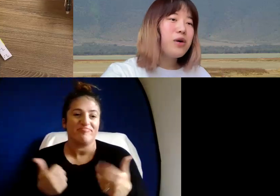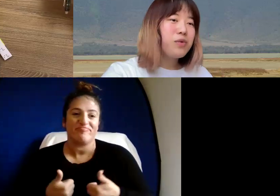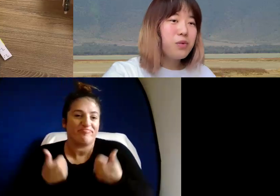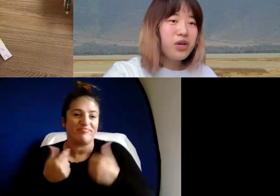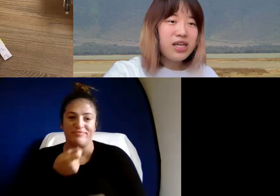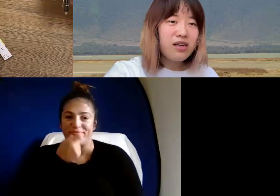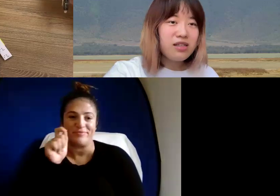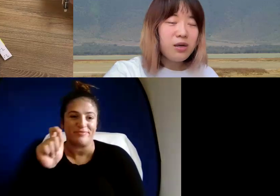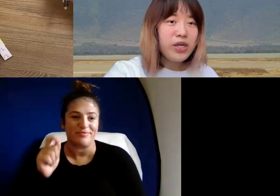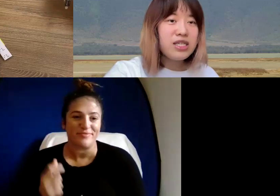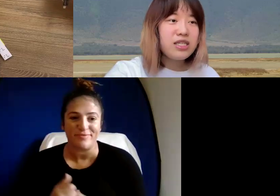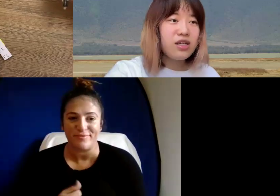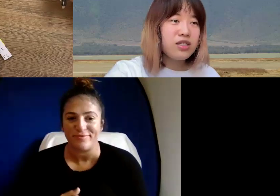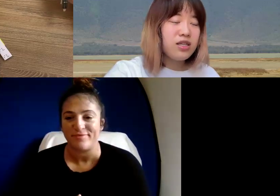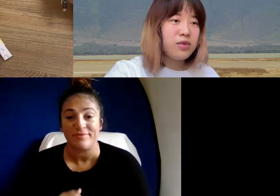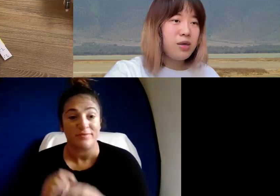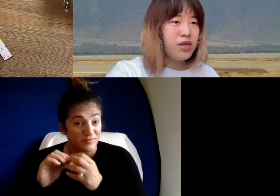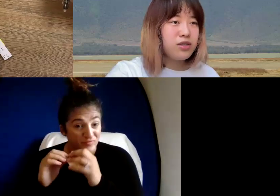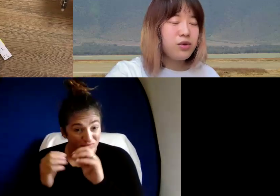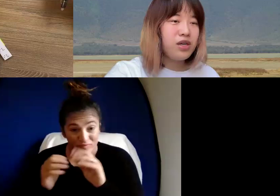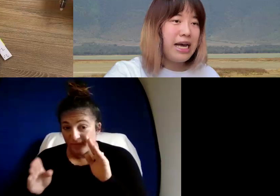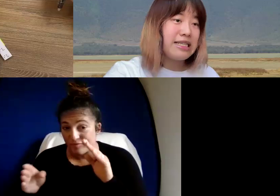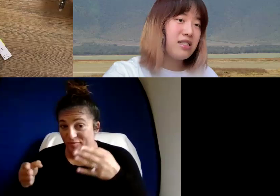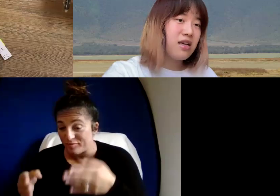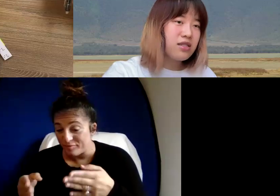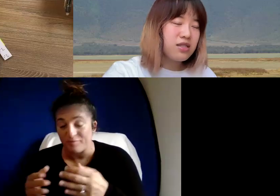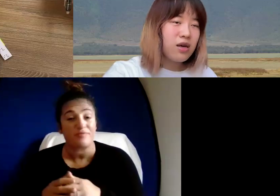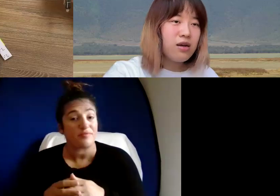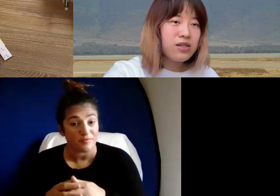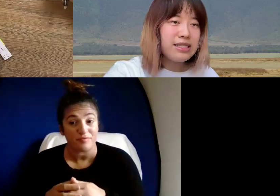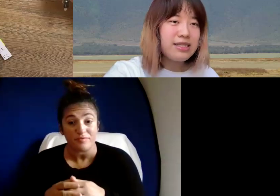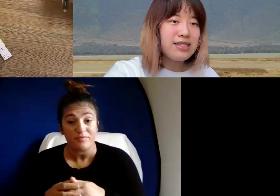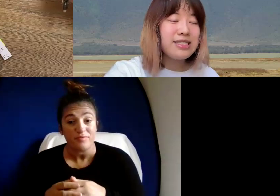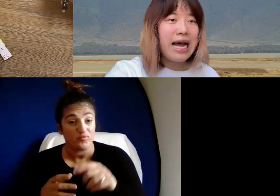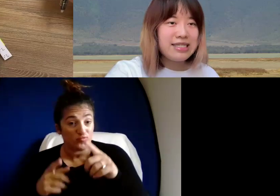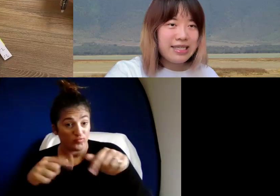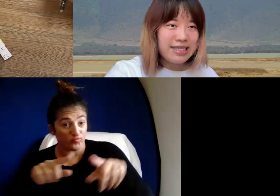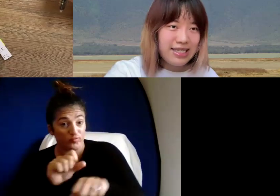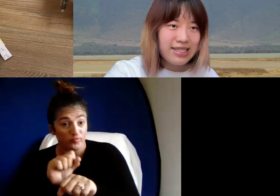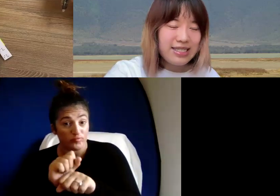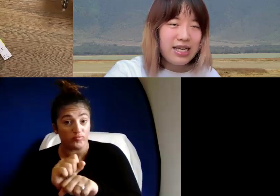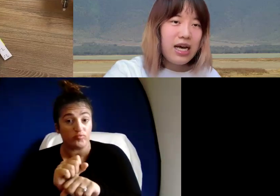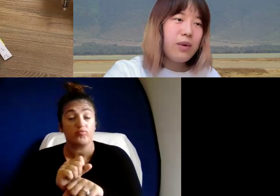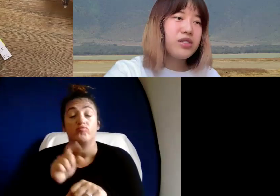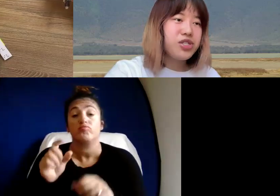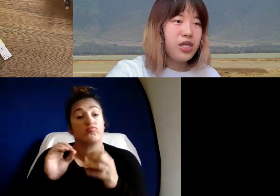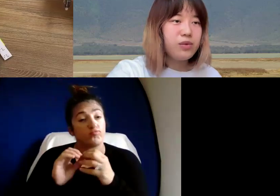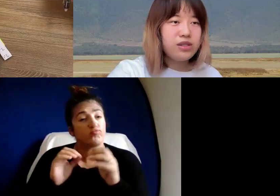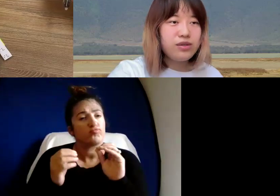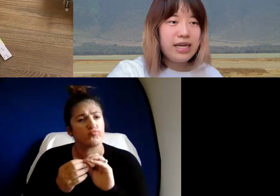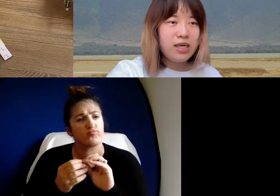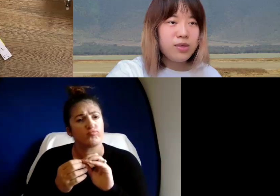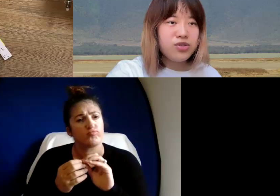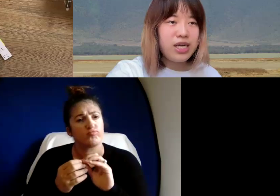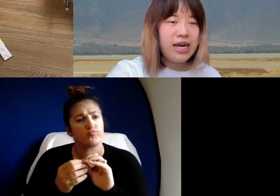And while we're working on the numbers, there are some numbers, or as adults call these, statistics, I want to share